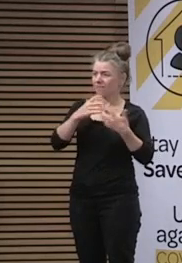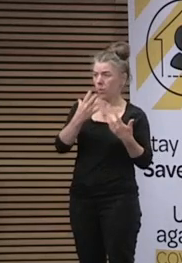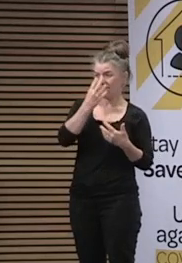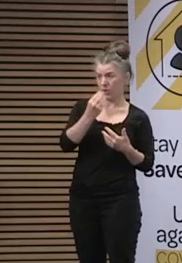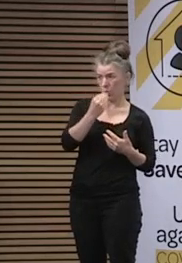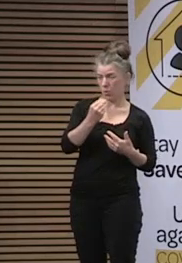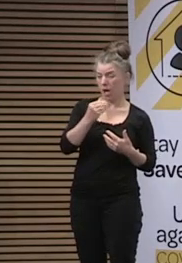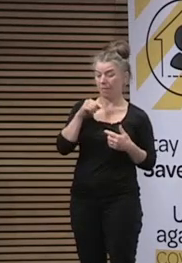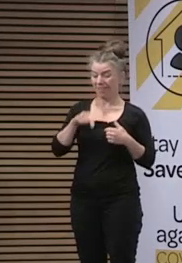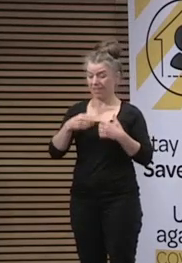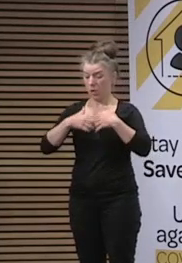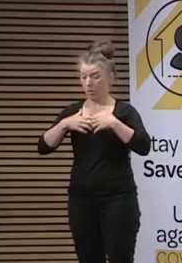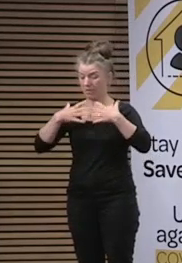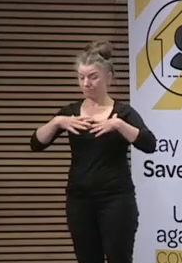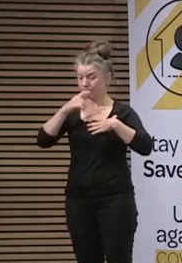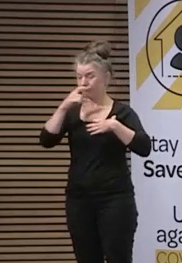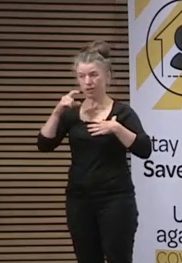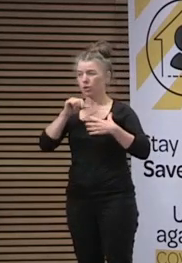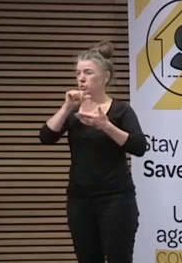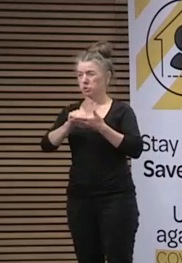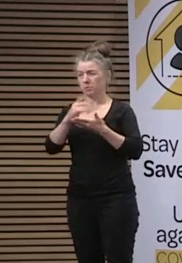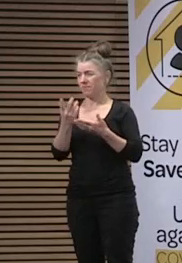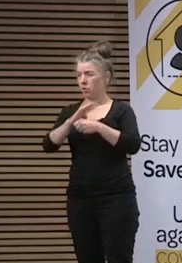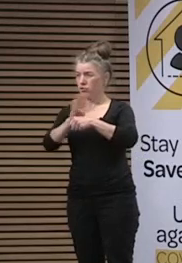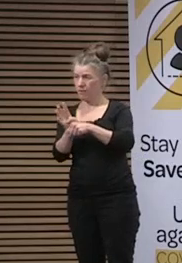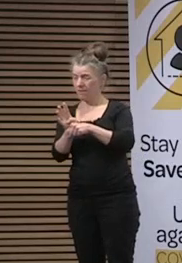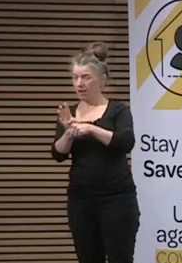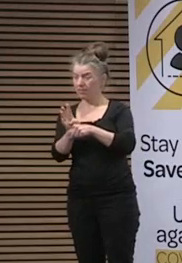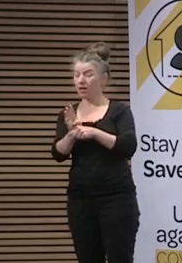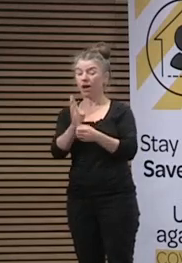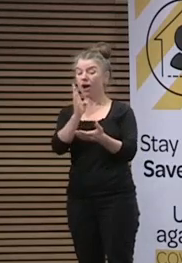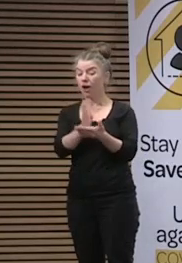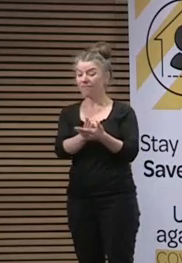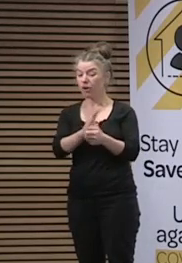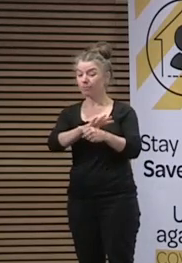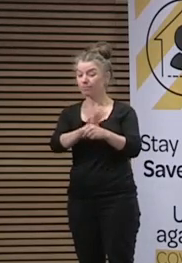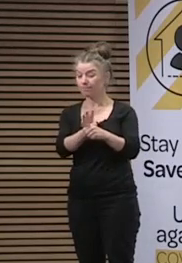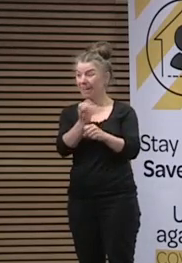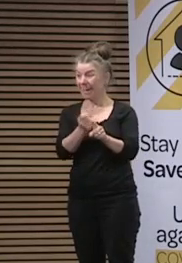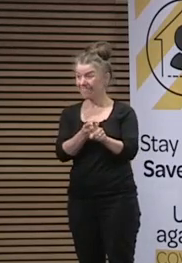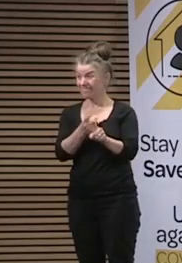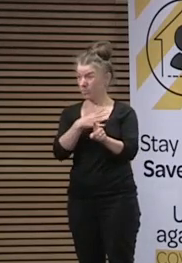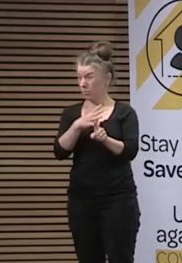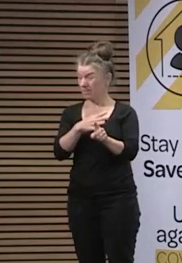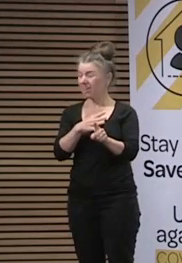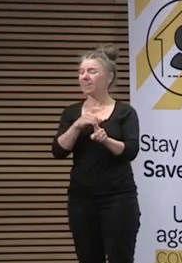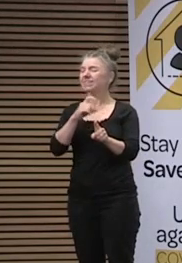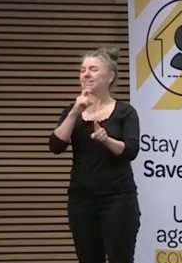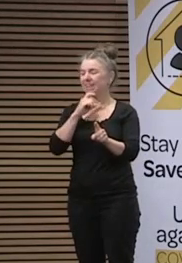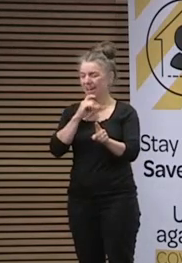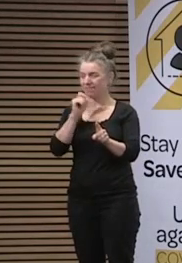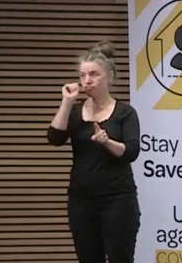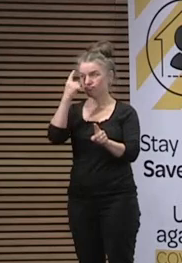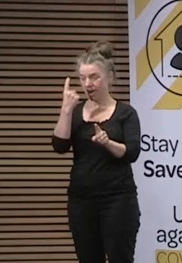influenza, but not for COVID-19. Once the diagnosis was confirmed, staff undertook a range of measures to protect